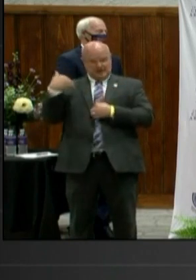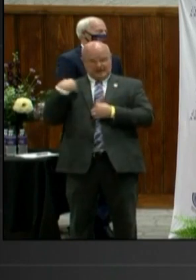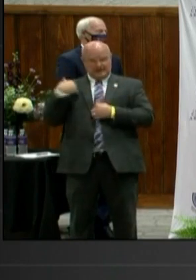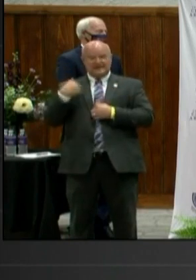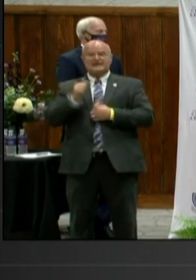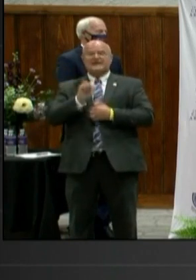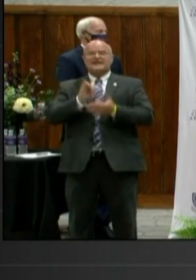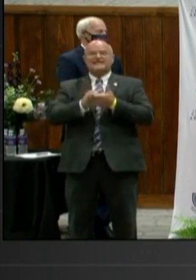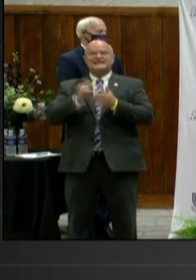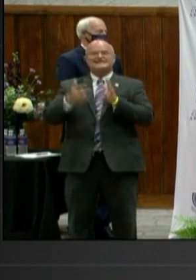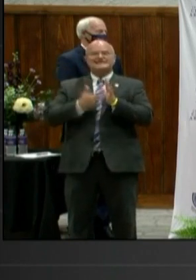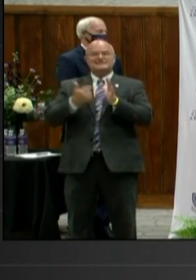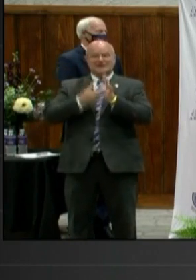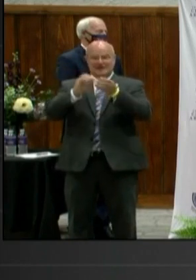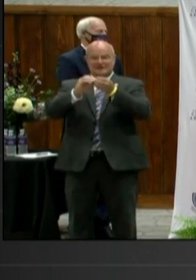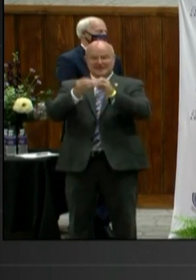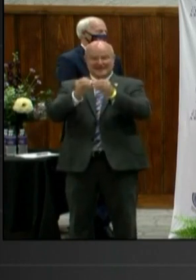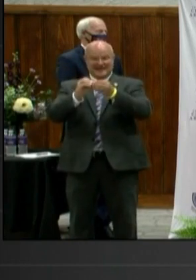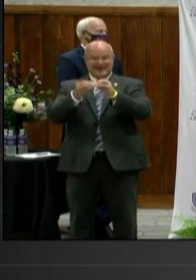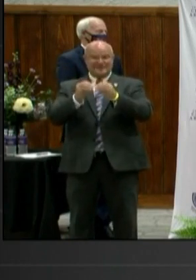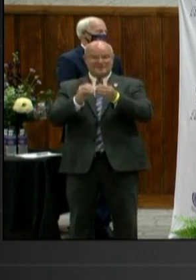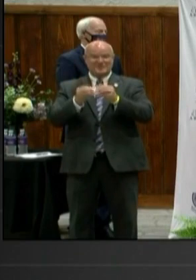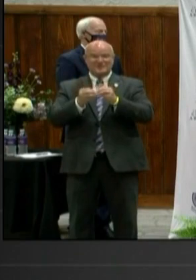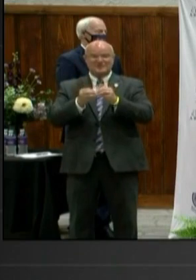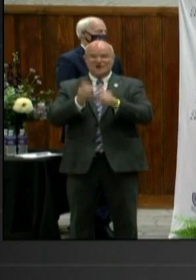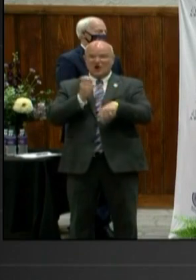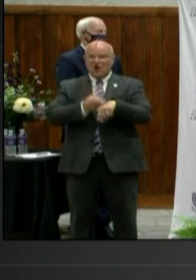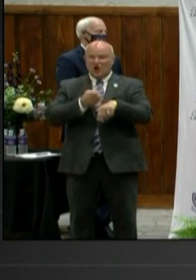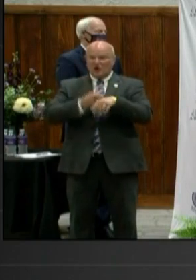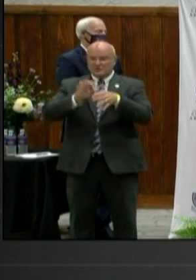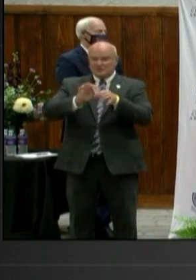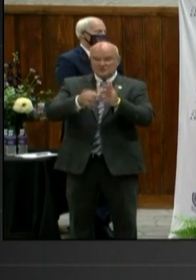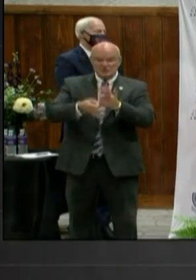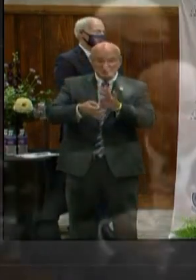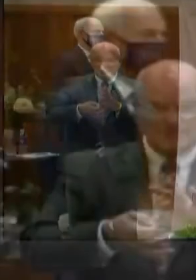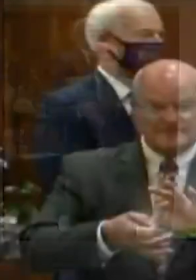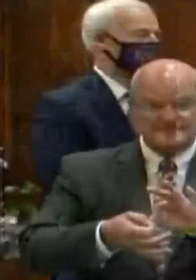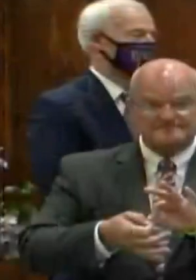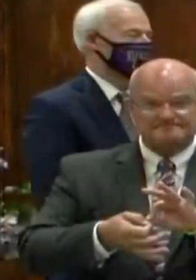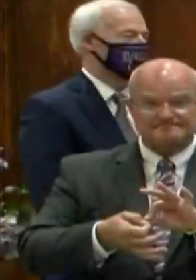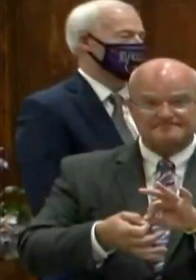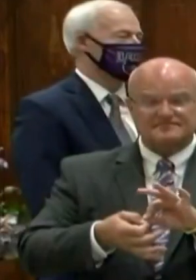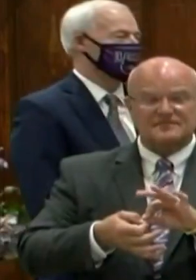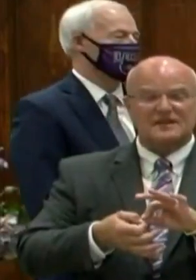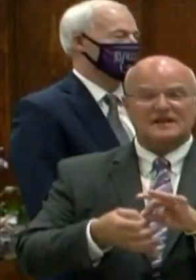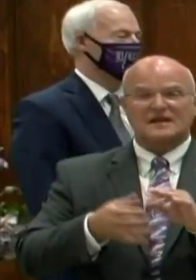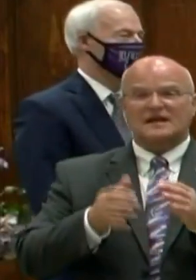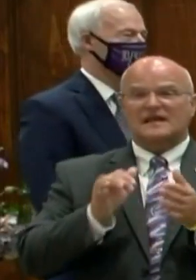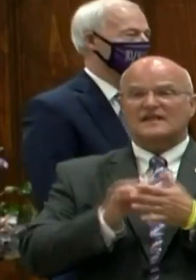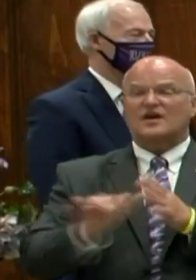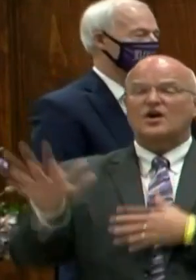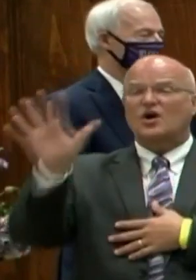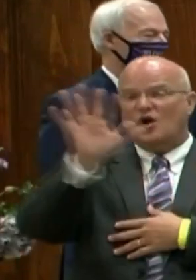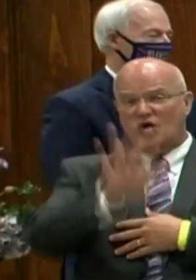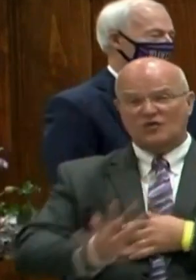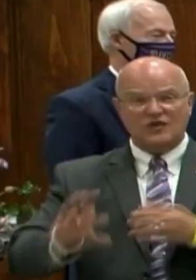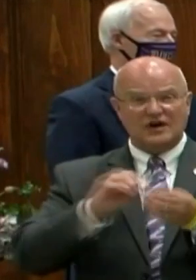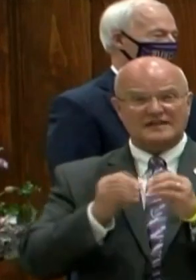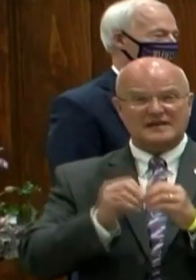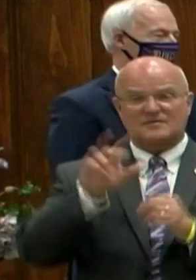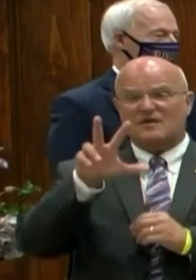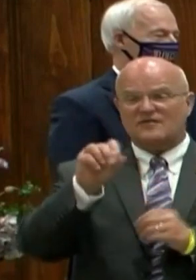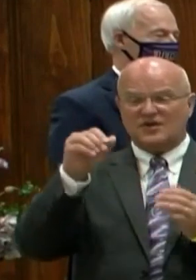that sometimes the numbers are hard to interpret. The overall number